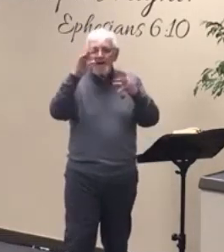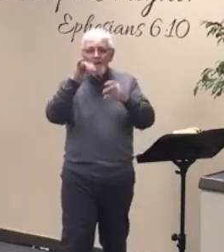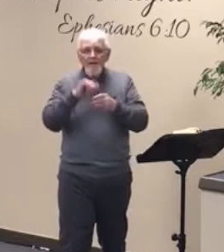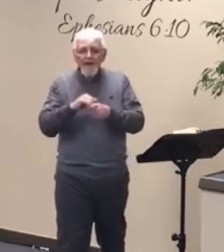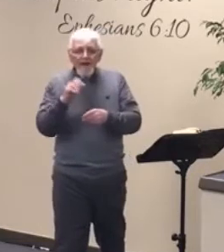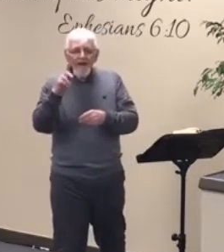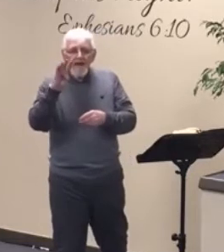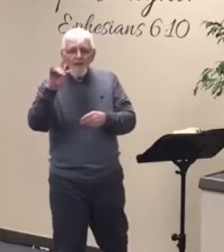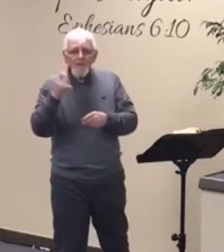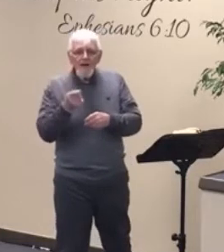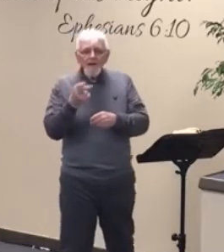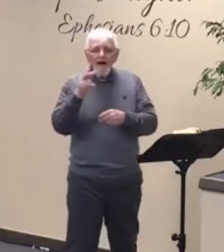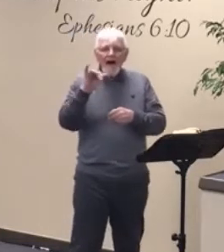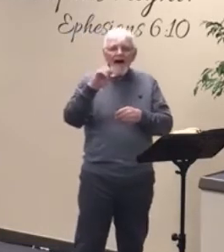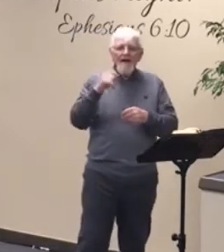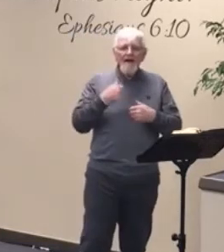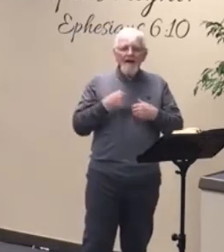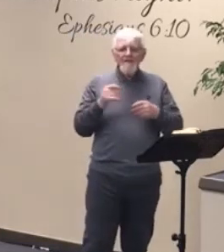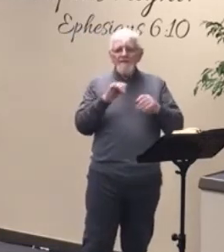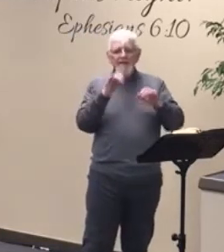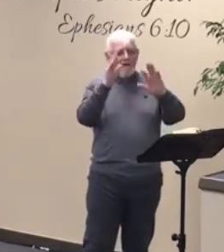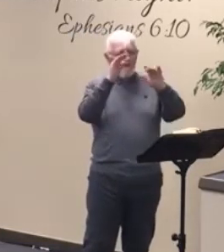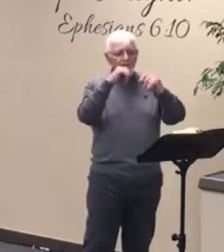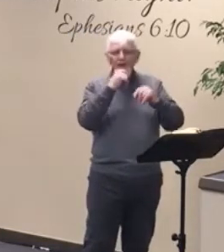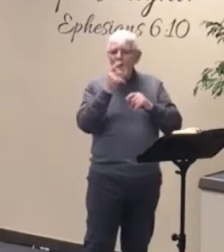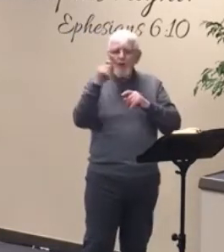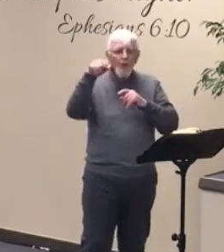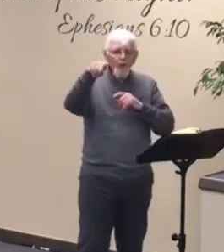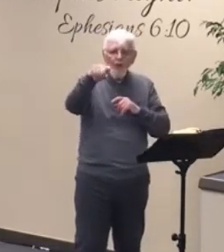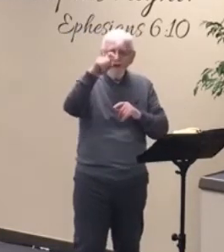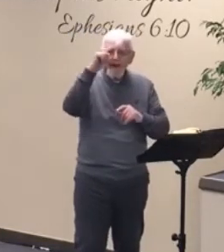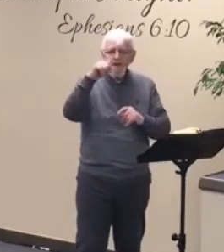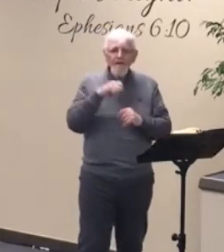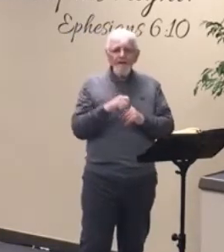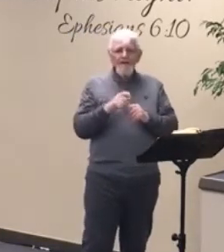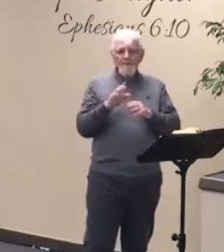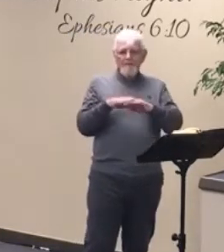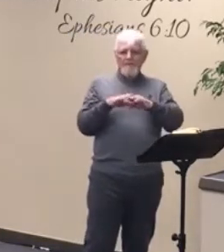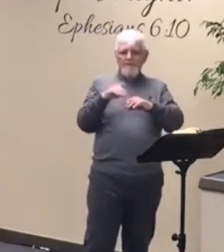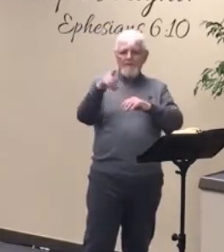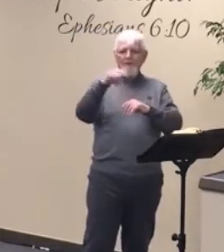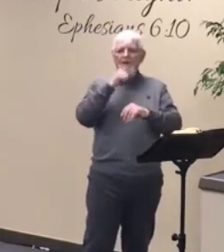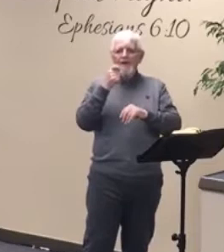these problems too in famines? And God said, don't go down there. Why'd you go down there, Abraham? You messed up a bunch of things in your